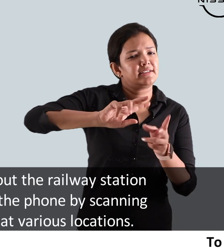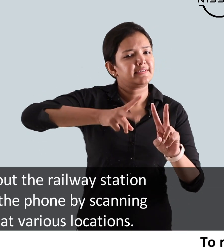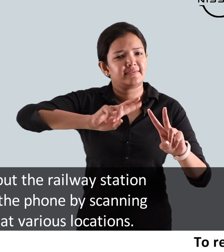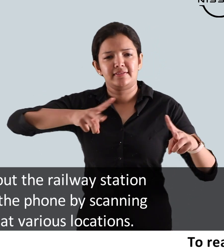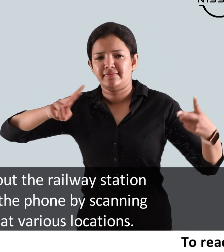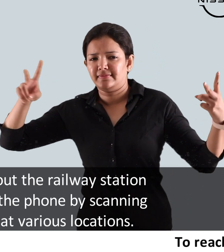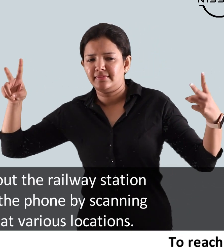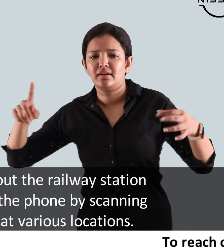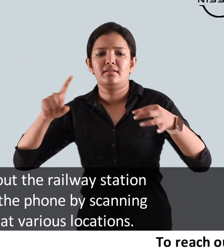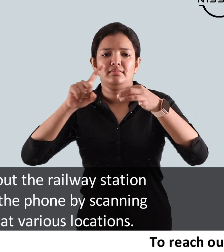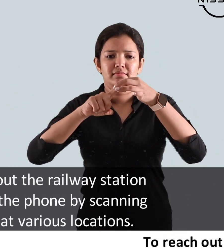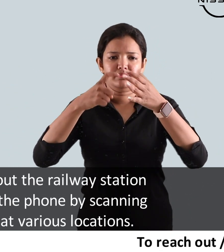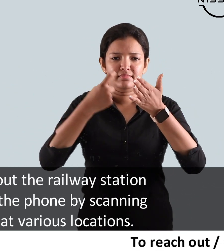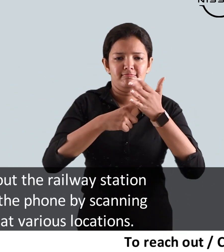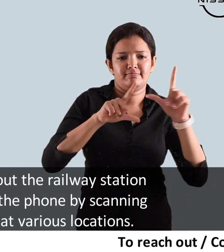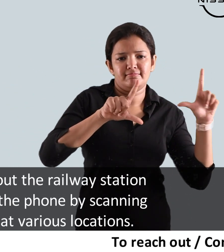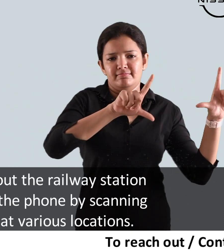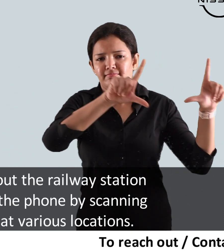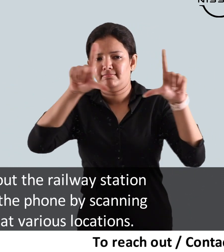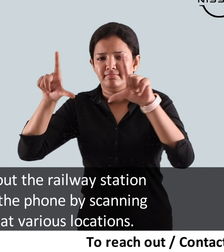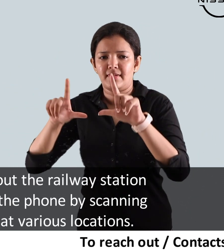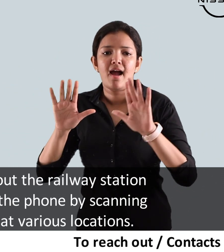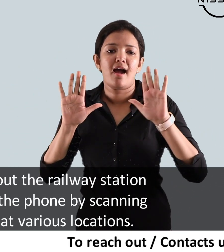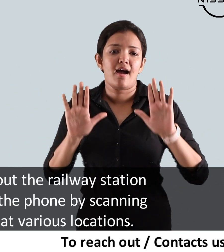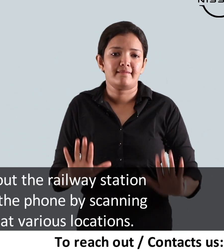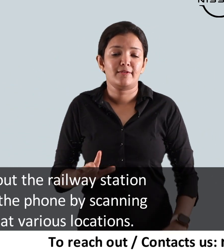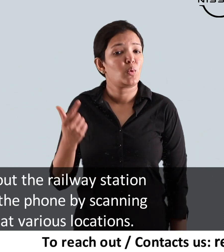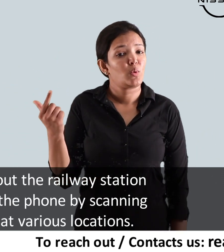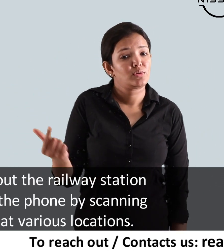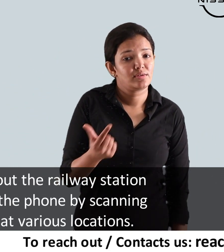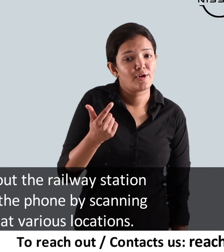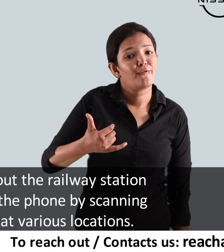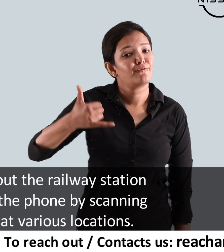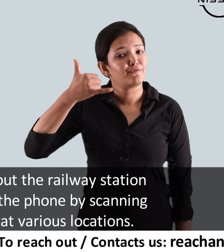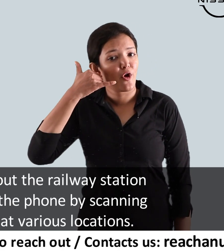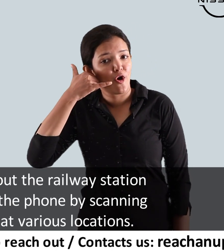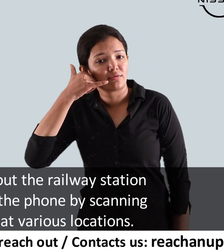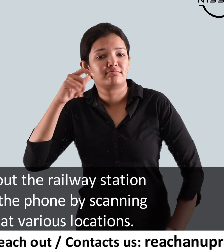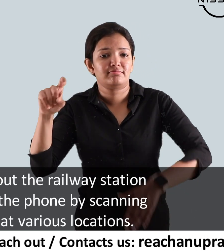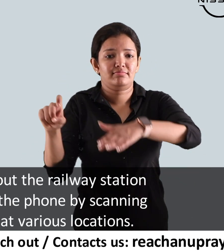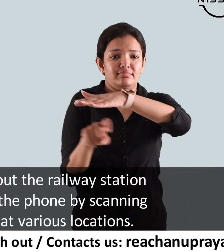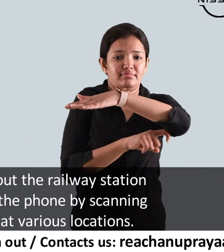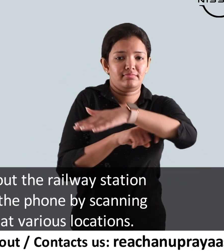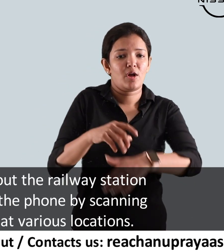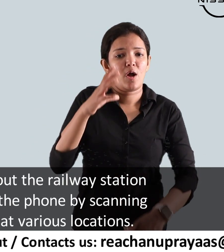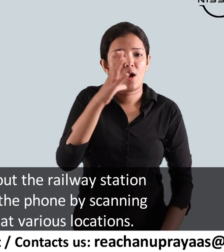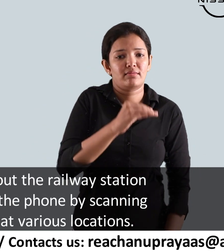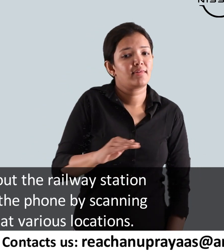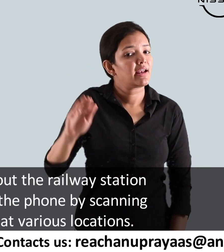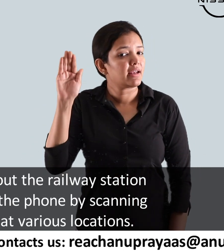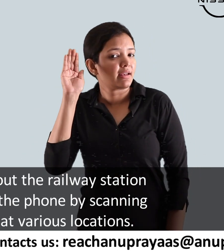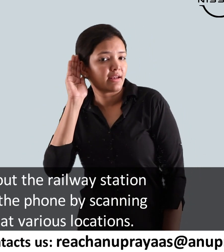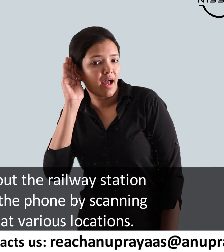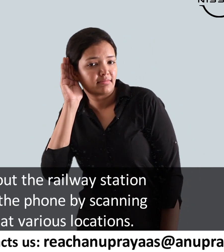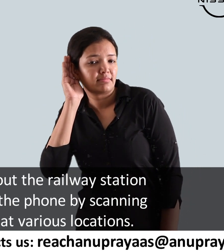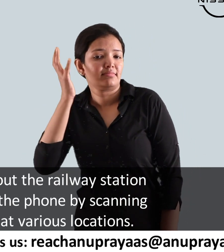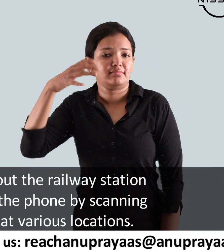about the railway station can be played over the phone by scanning the code installed at various locations.